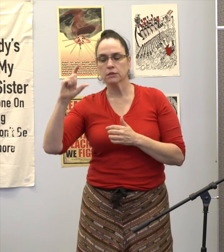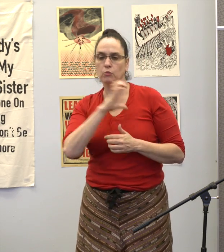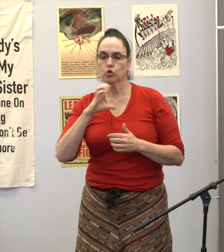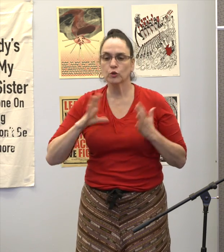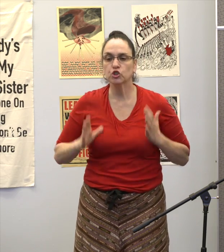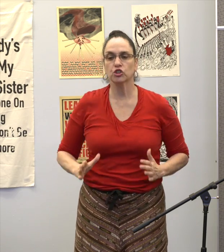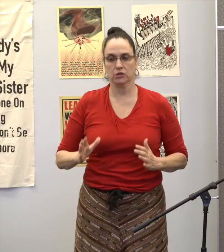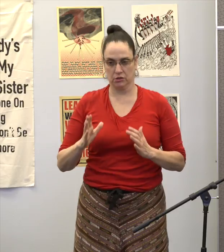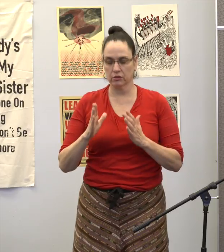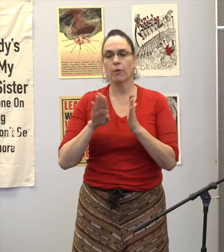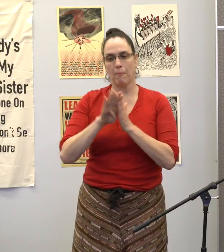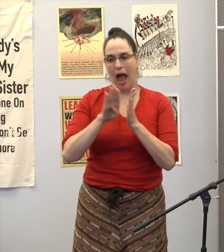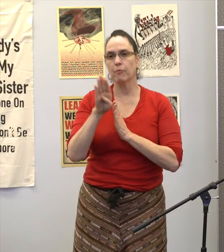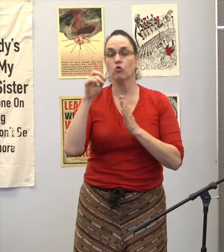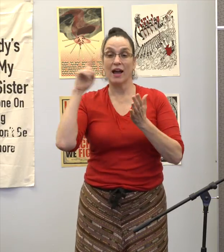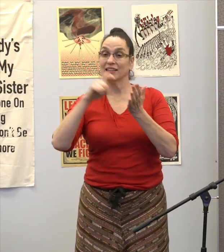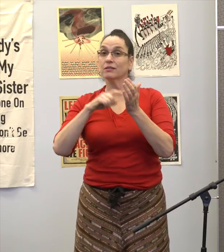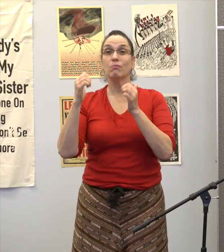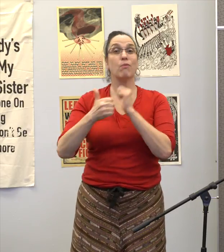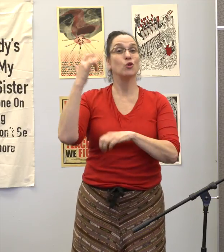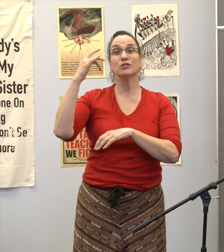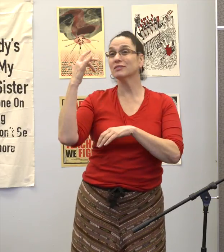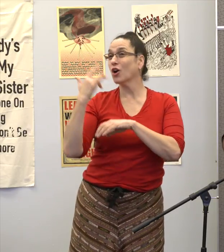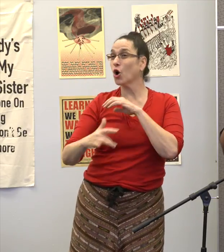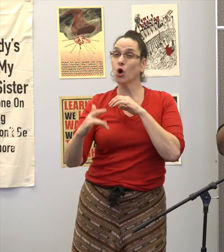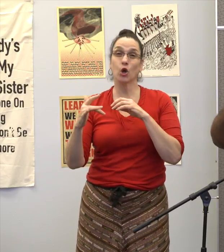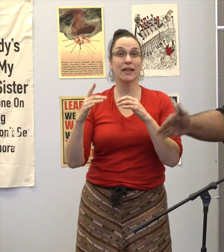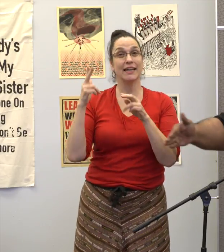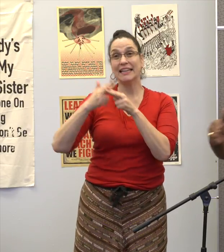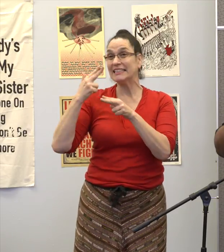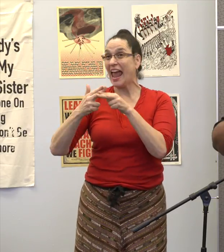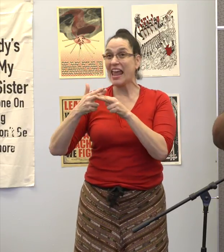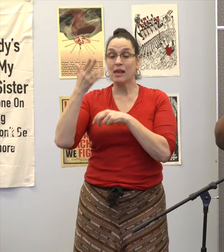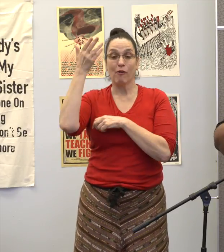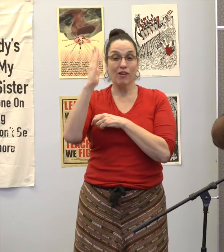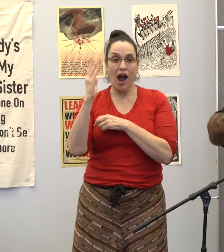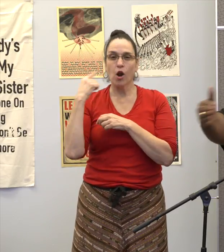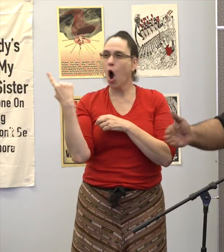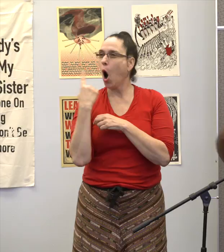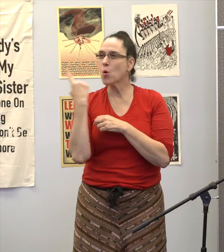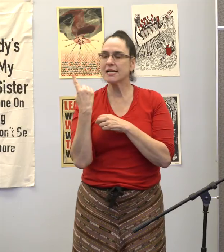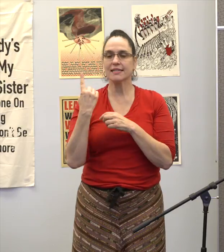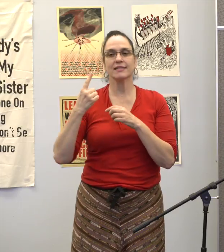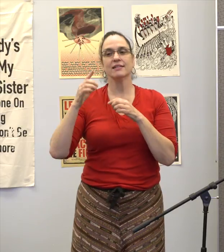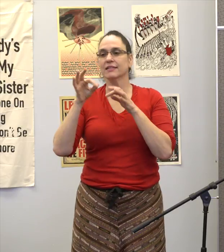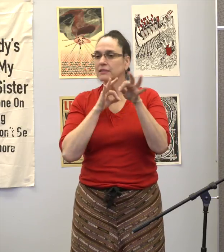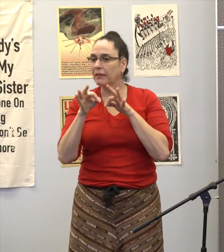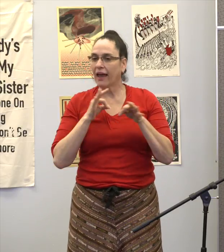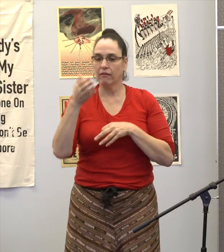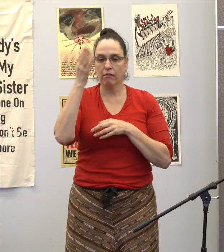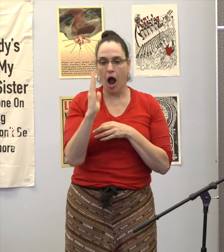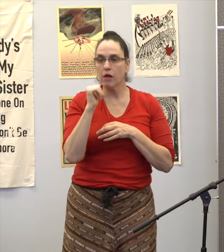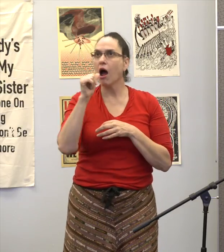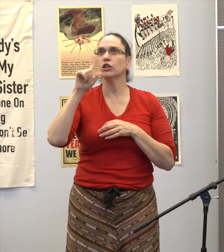of the earliest names for God, because in the Jewish tradition, they never said God alone. It was always a characteristic of God. They didn't just go around